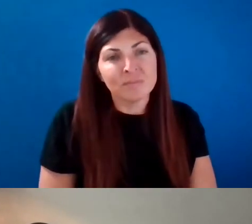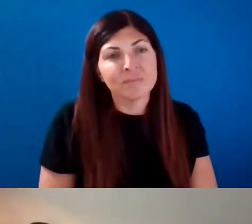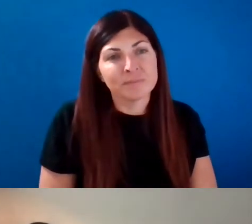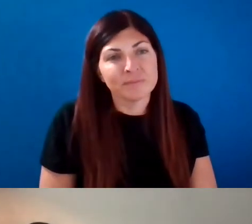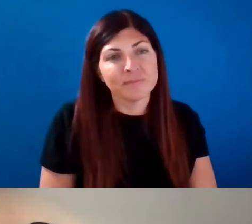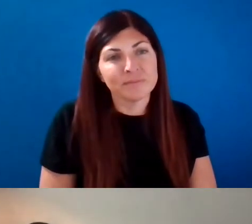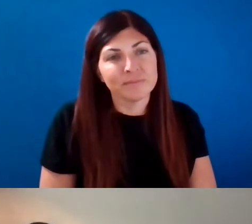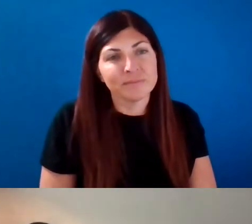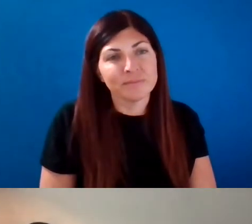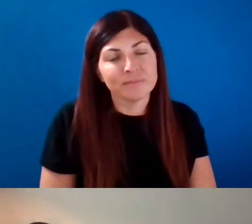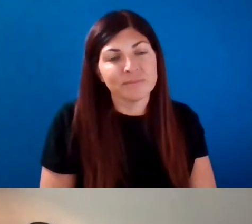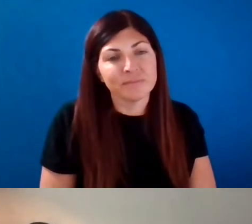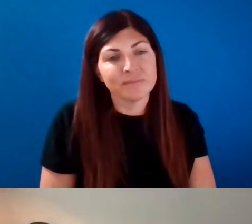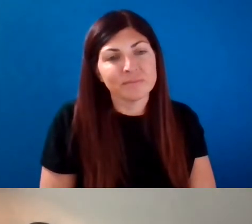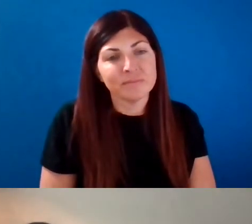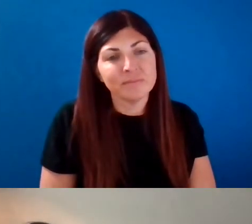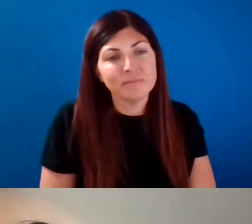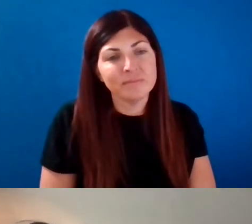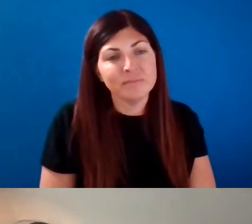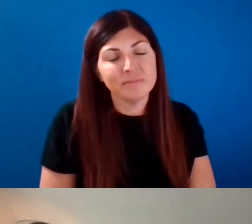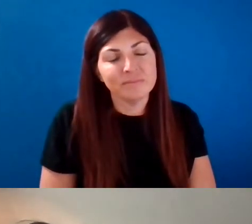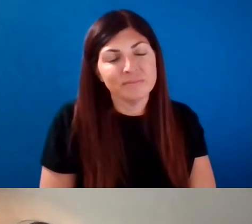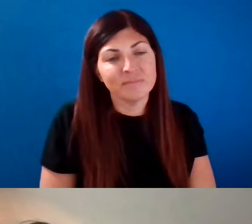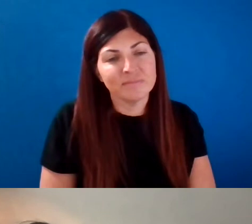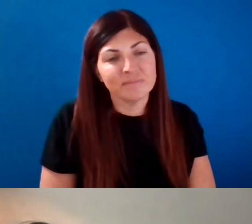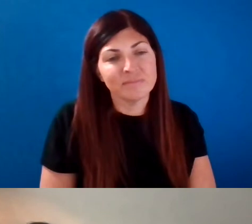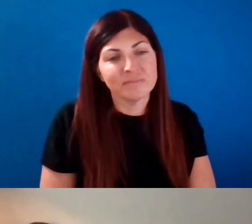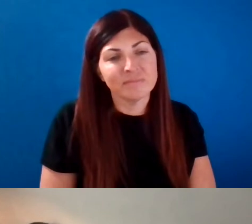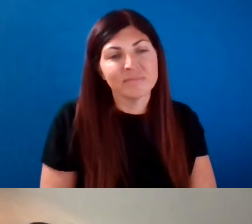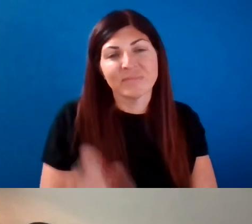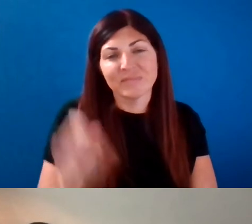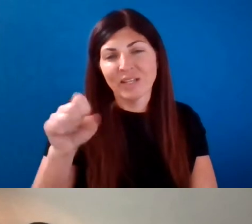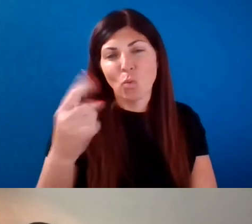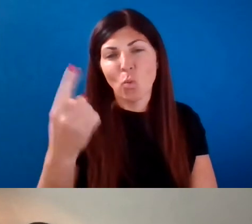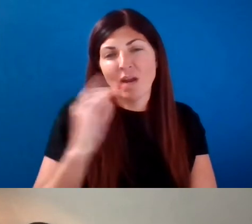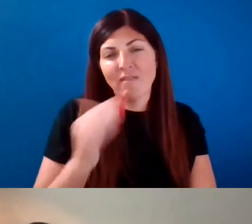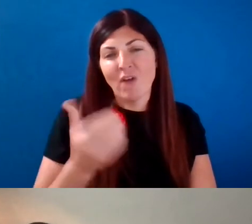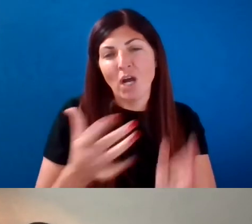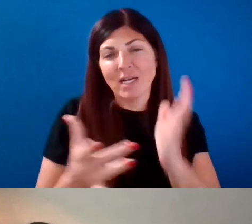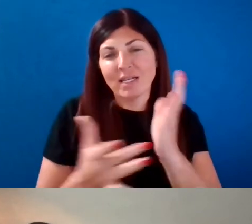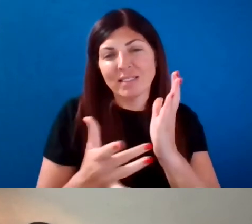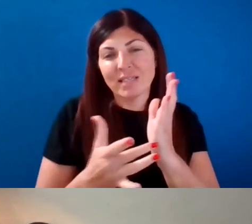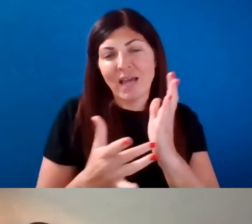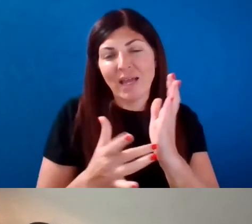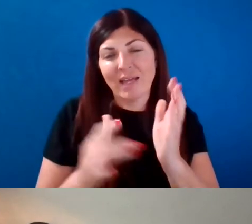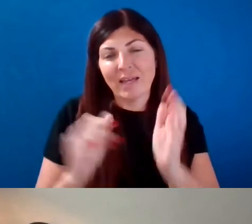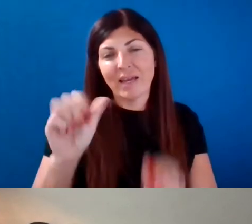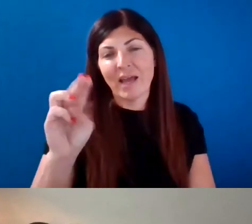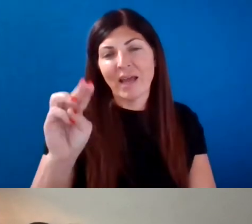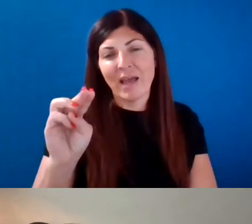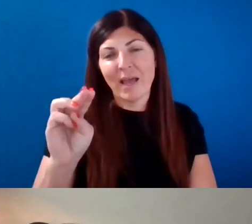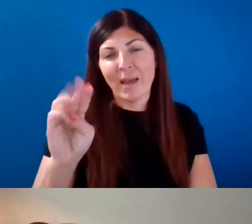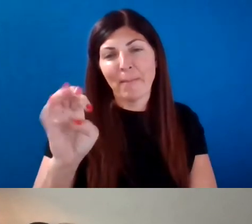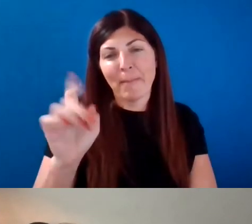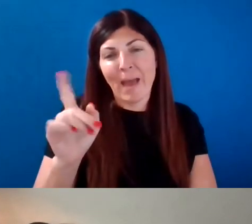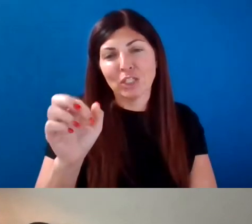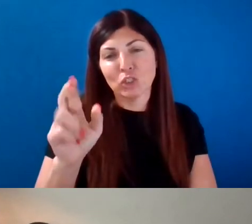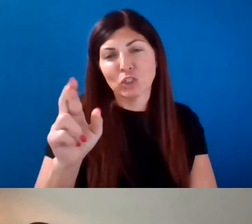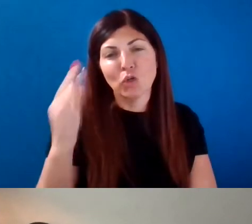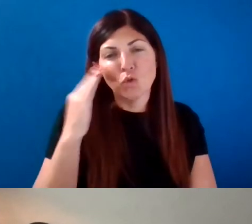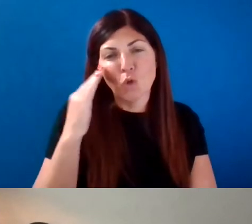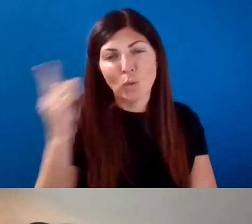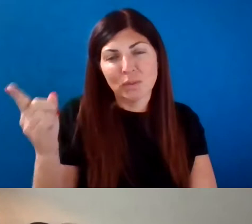Ali- we have some one of our tech ambassadors who knows Ali very well,